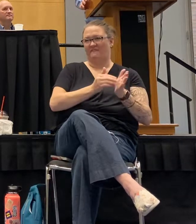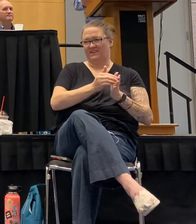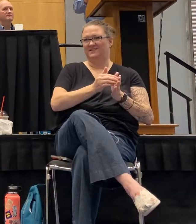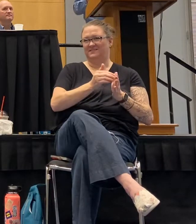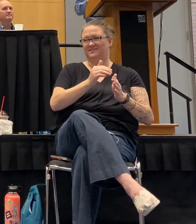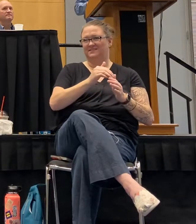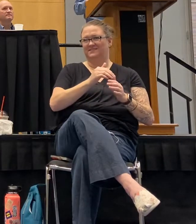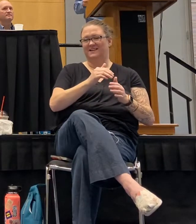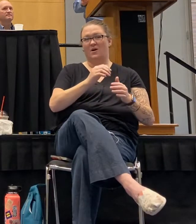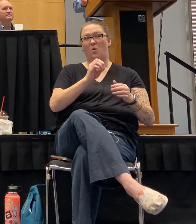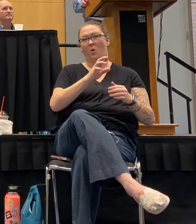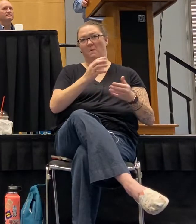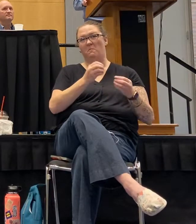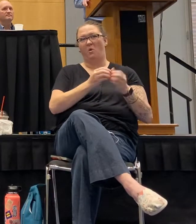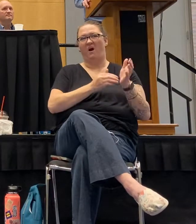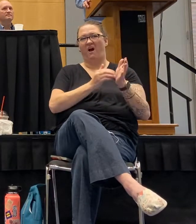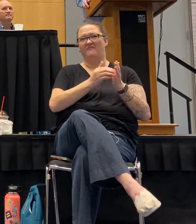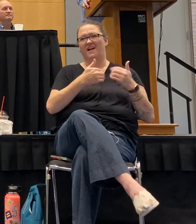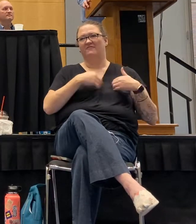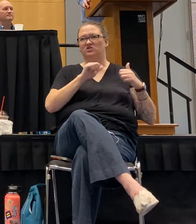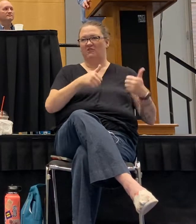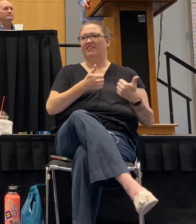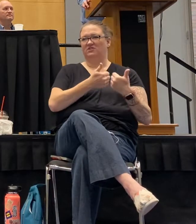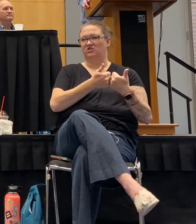more likely to run into those challenges.